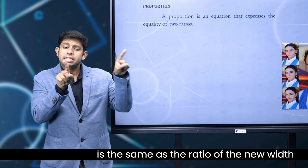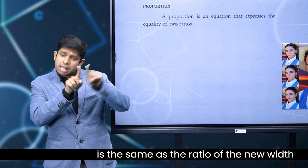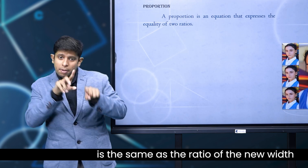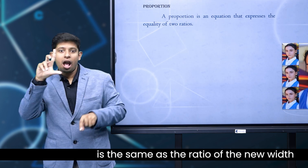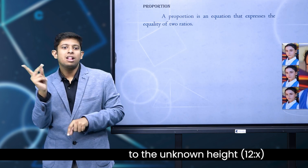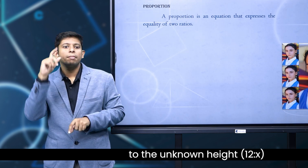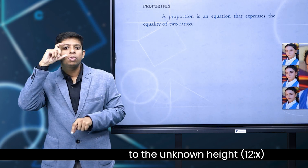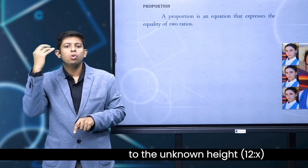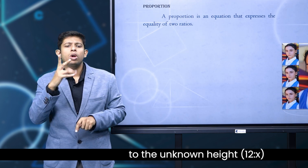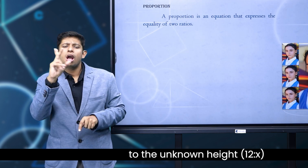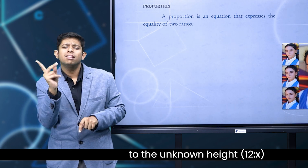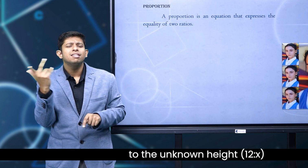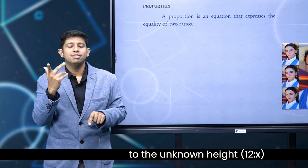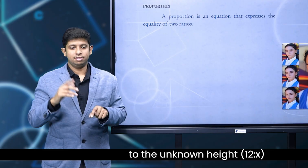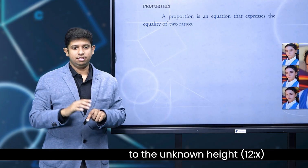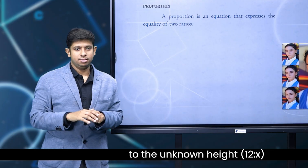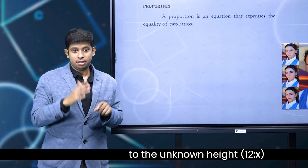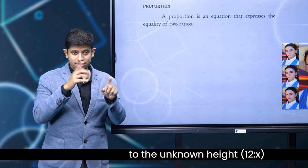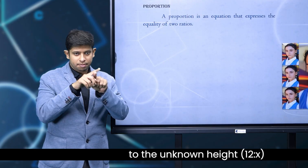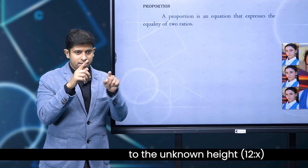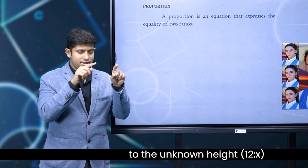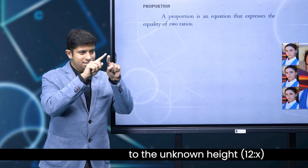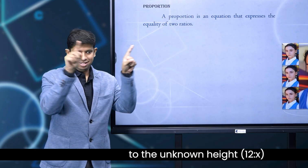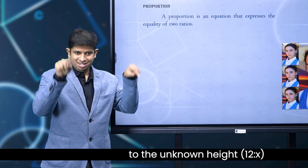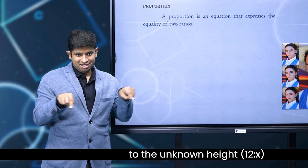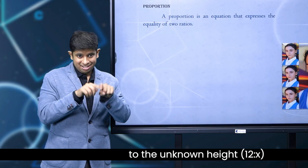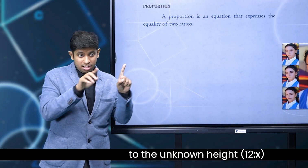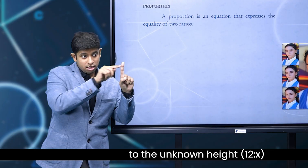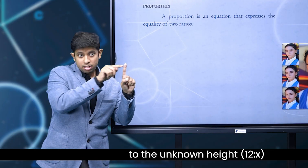width to the unknown height, 12 is to x.